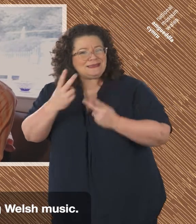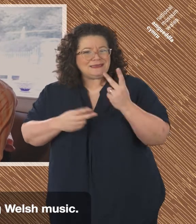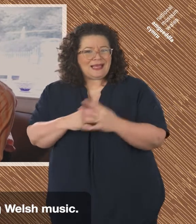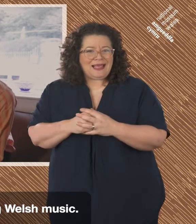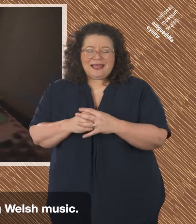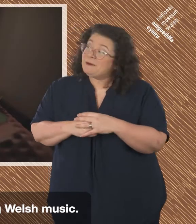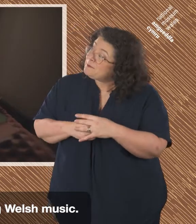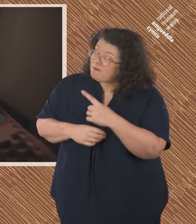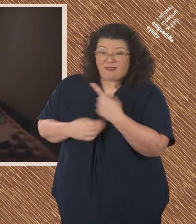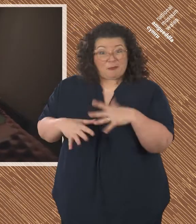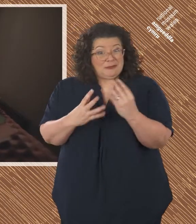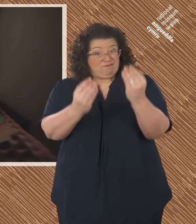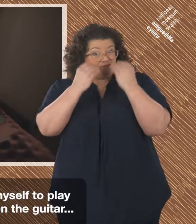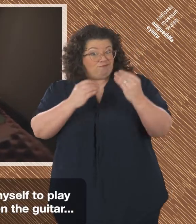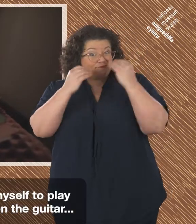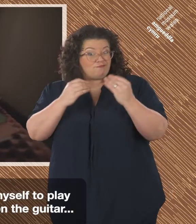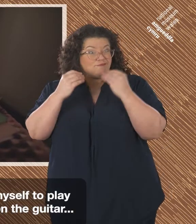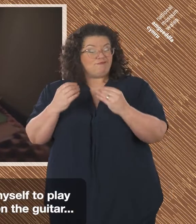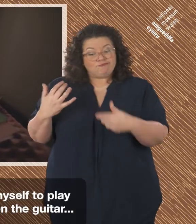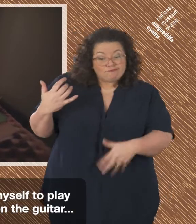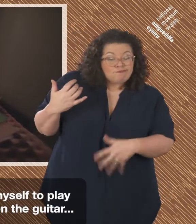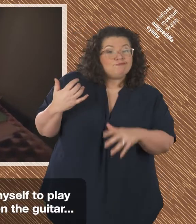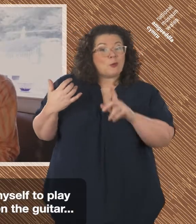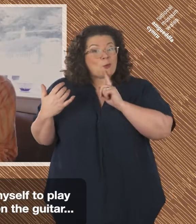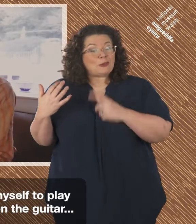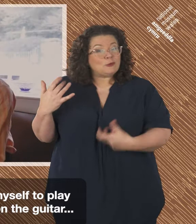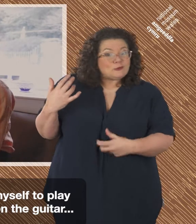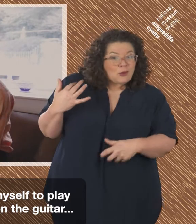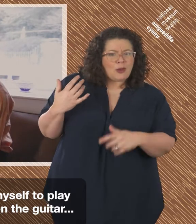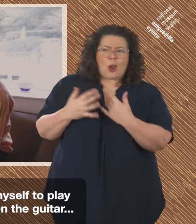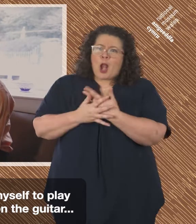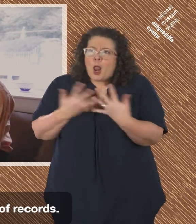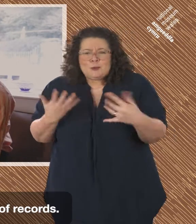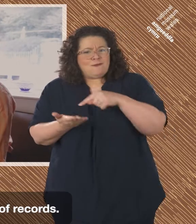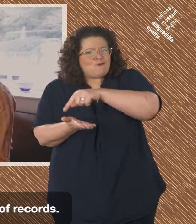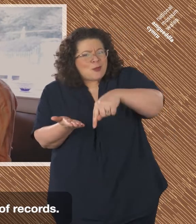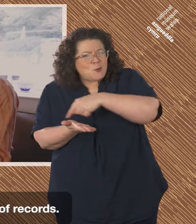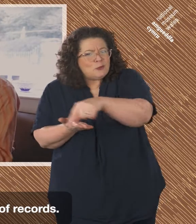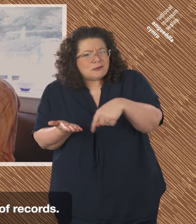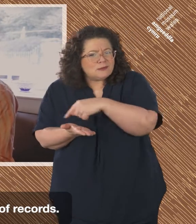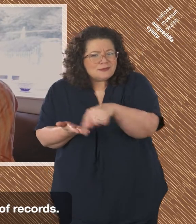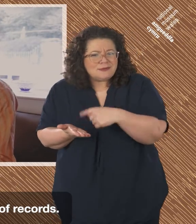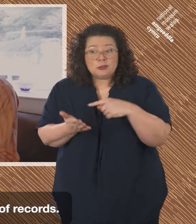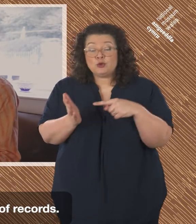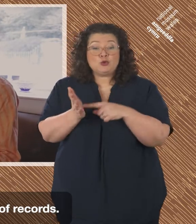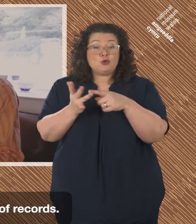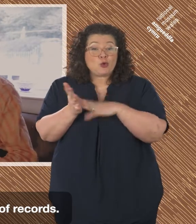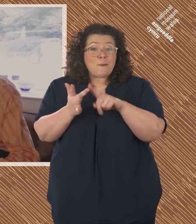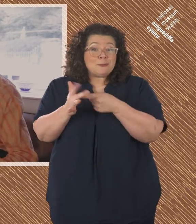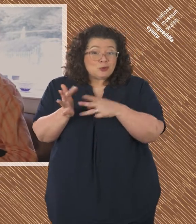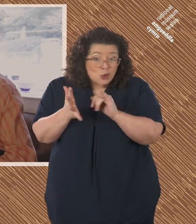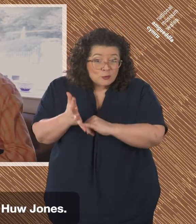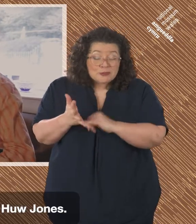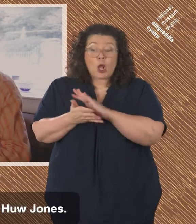exciting Welsh music. I've been teaching myself to play David Iwan songs on the guitar, and I have loads of records.